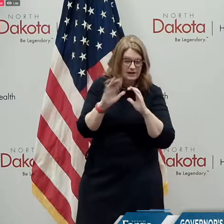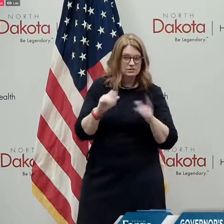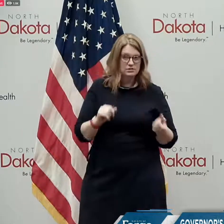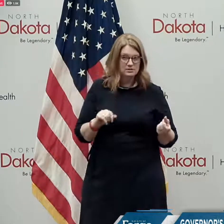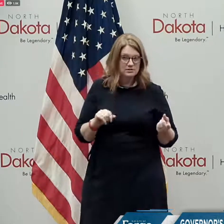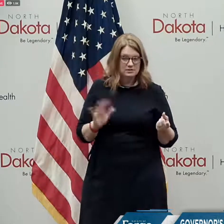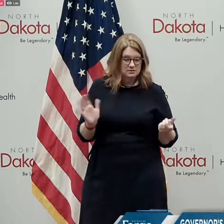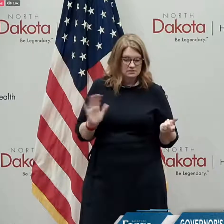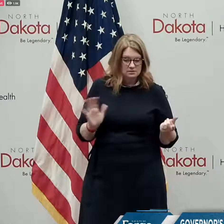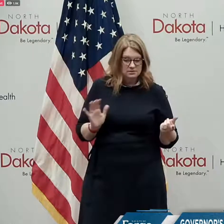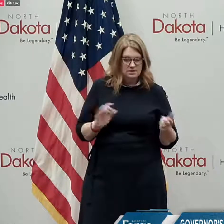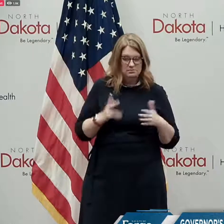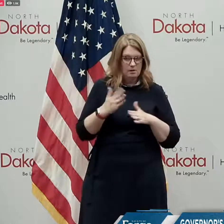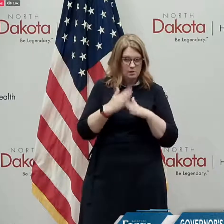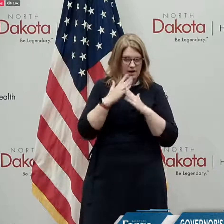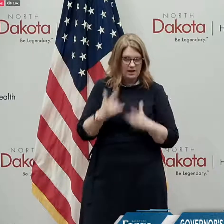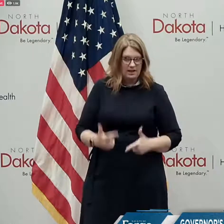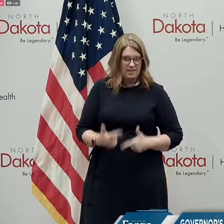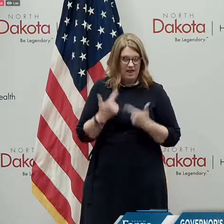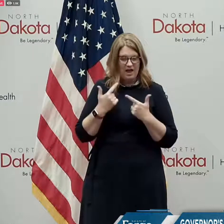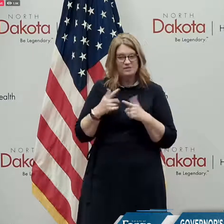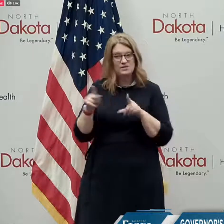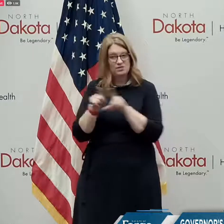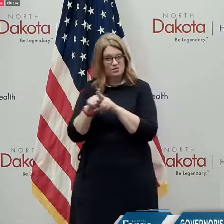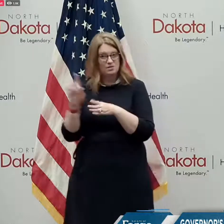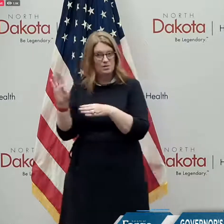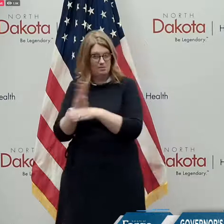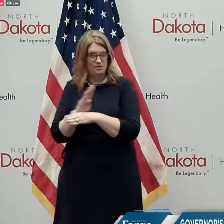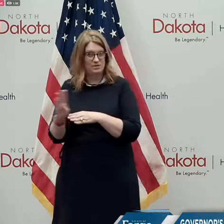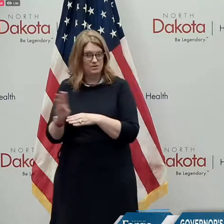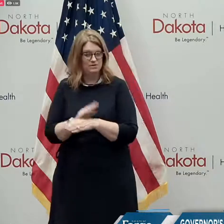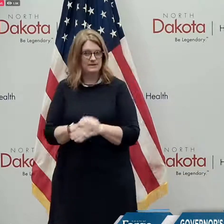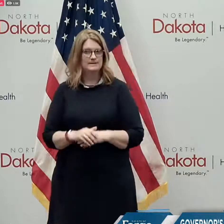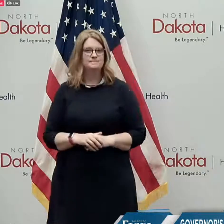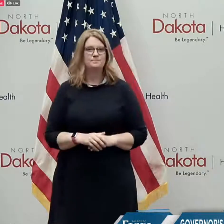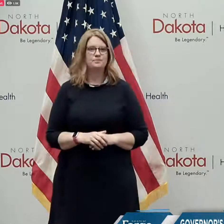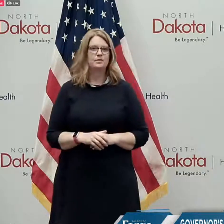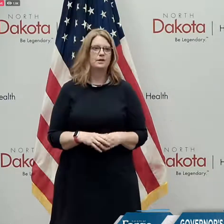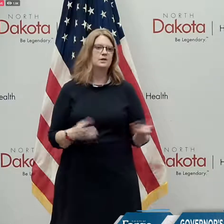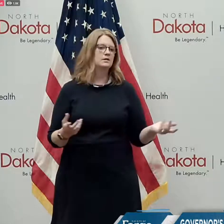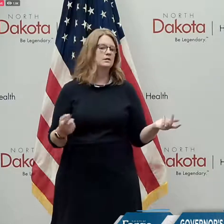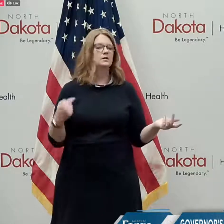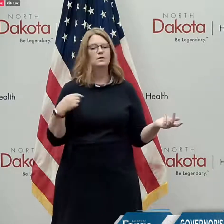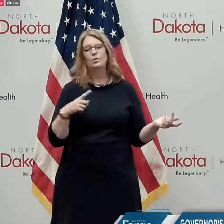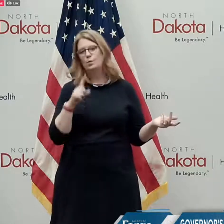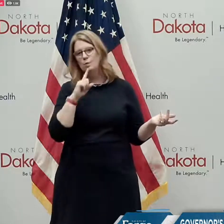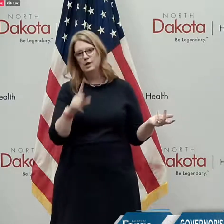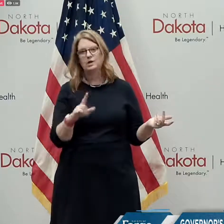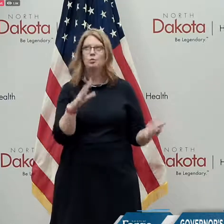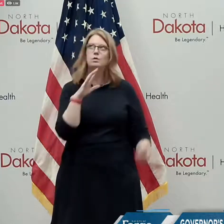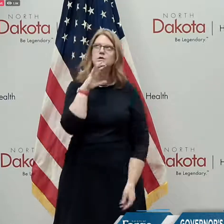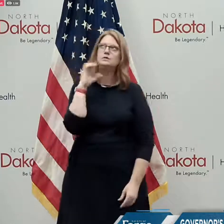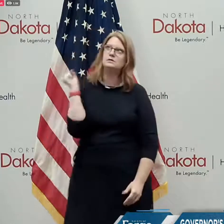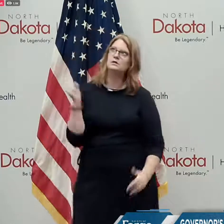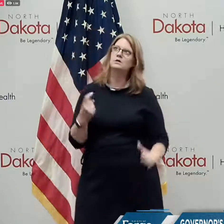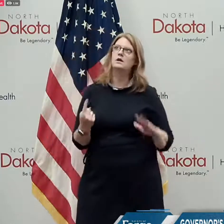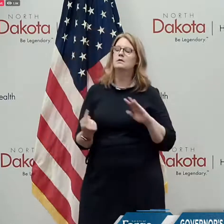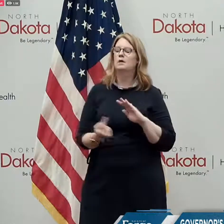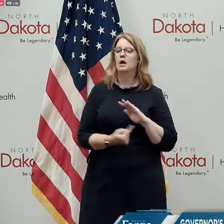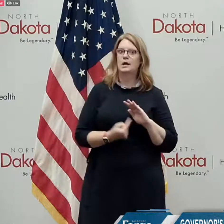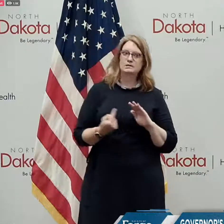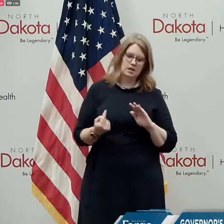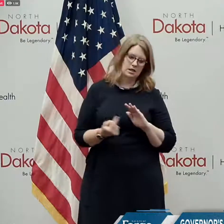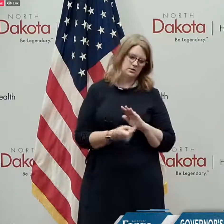about protecting lives and livelihoods. And I know we're all tired of isolation, and we're tired